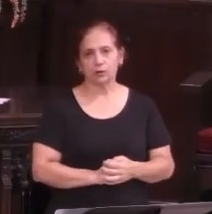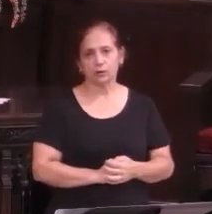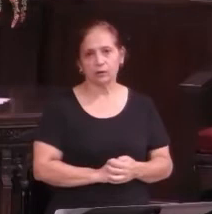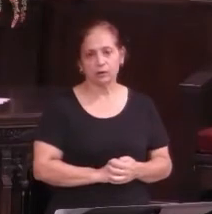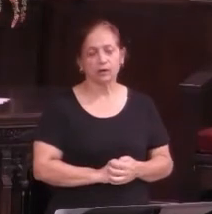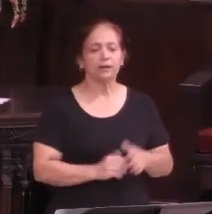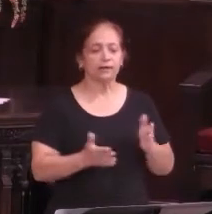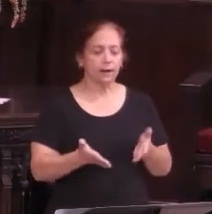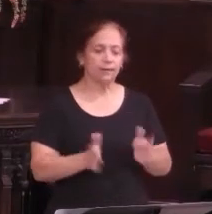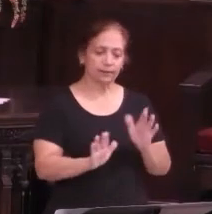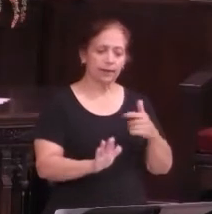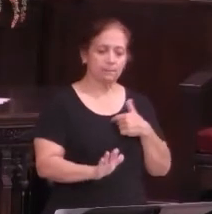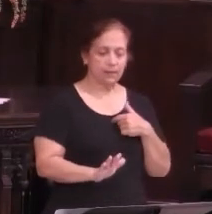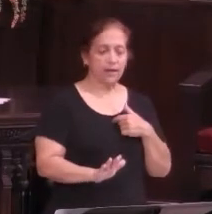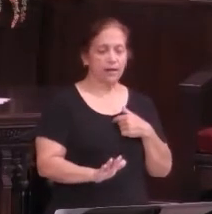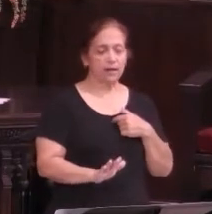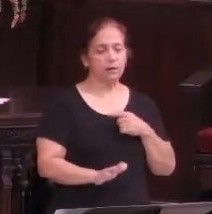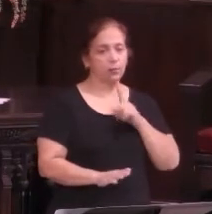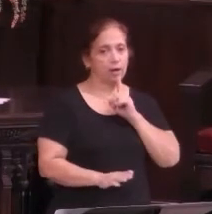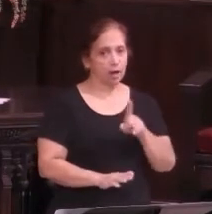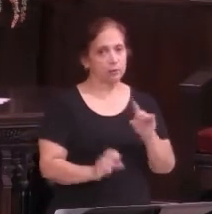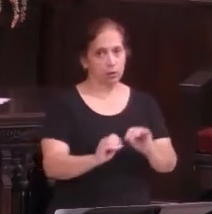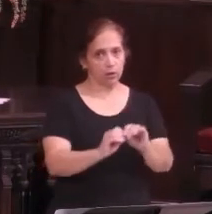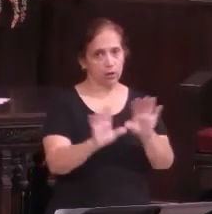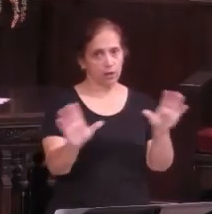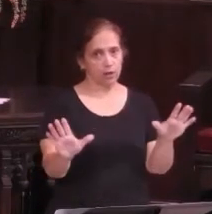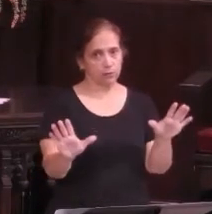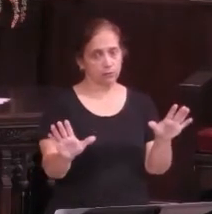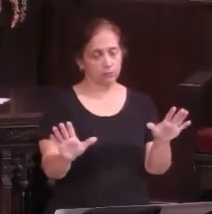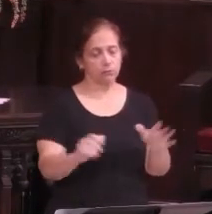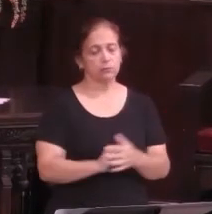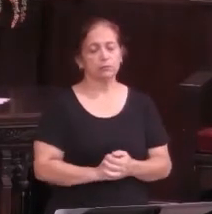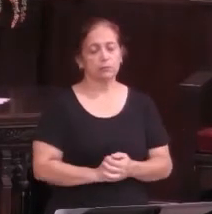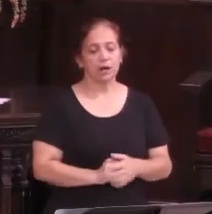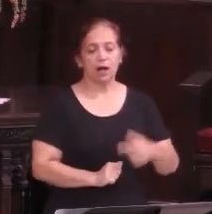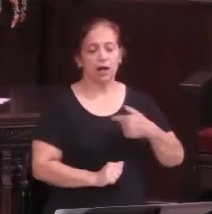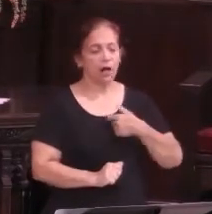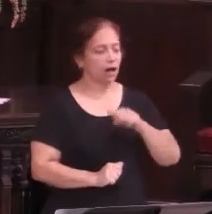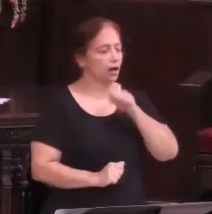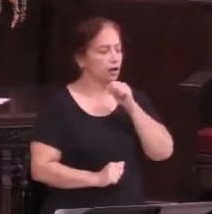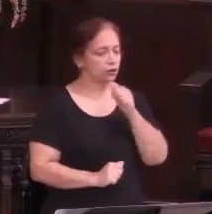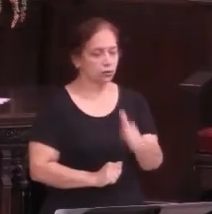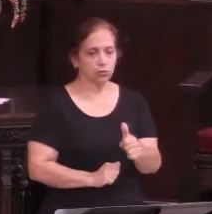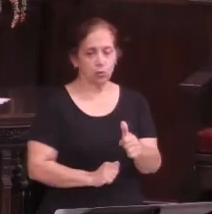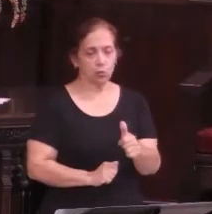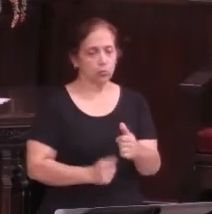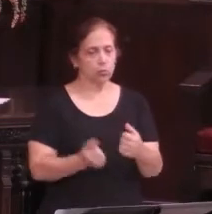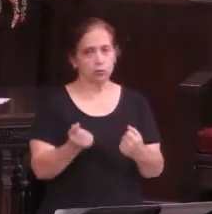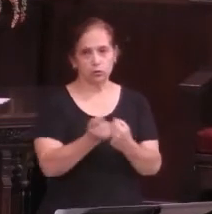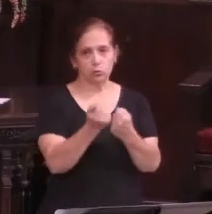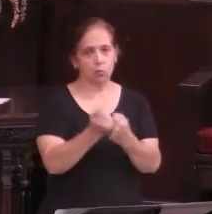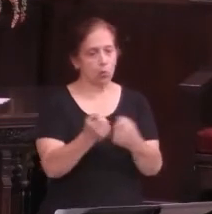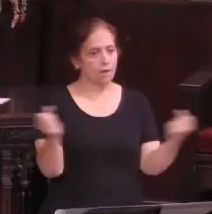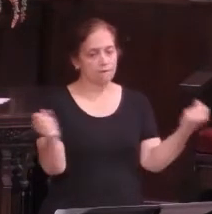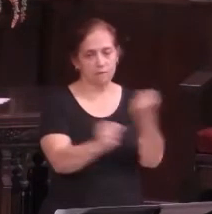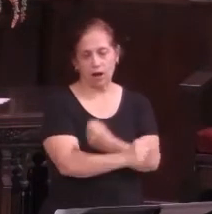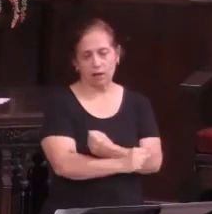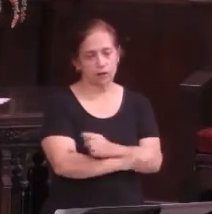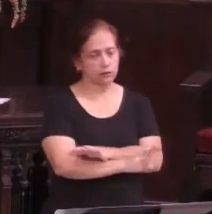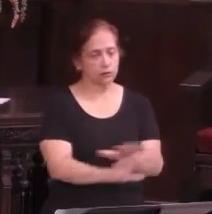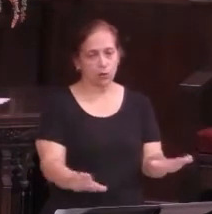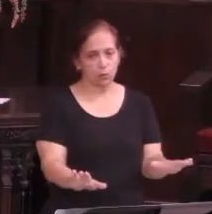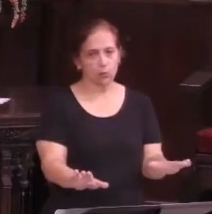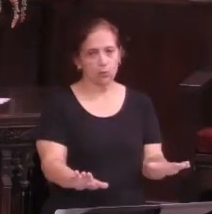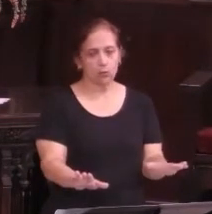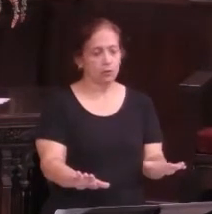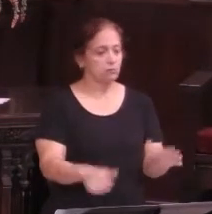Now, let me be absolutely clear. I do not condone violence, be it